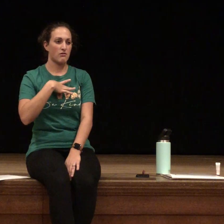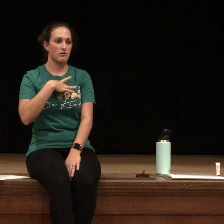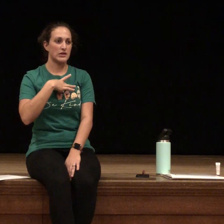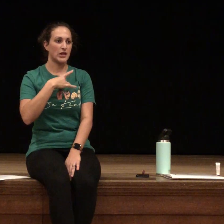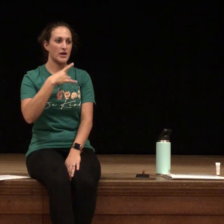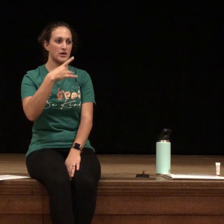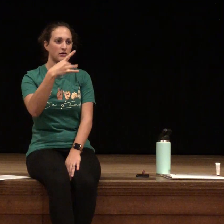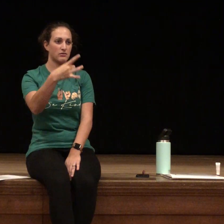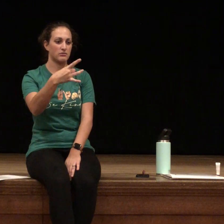like